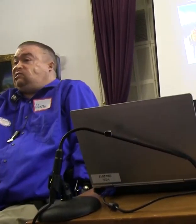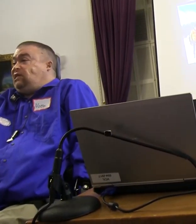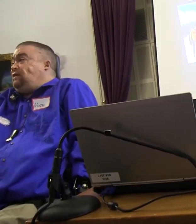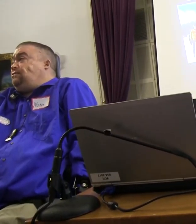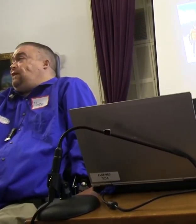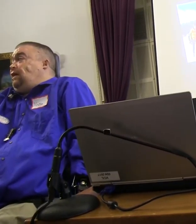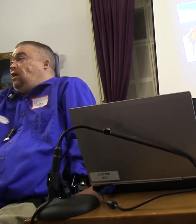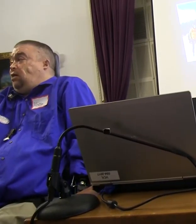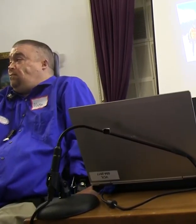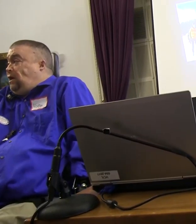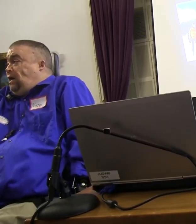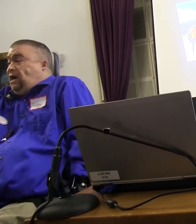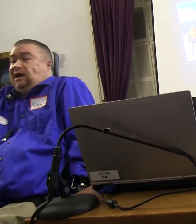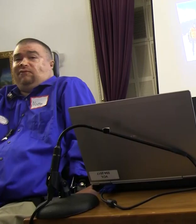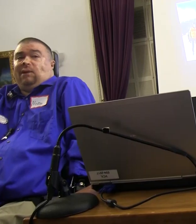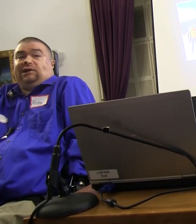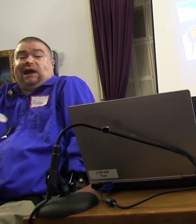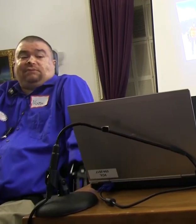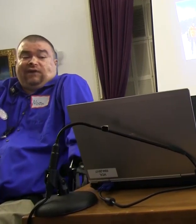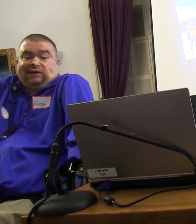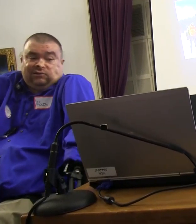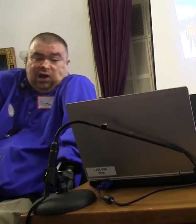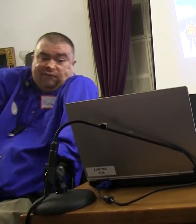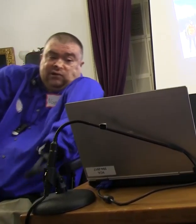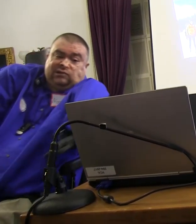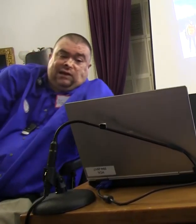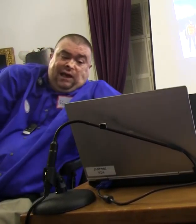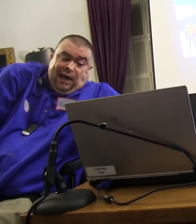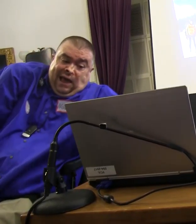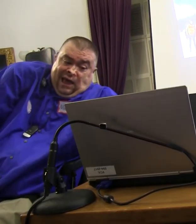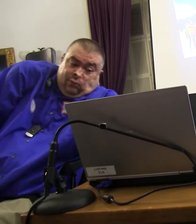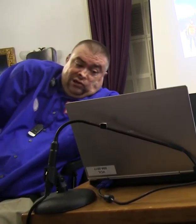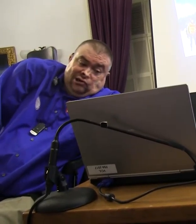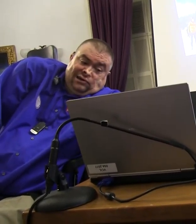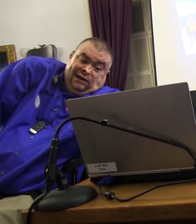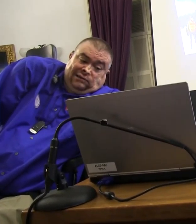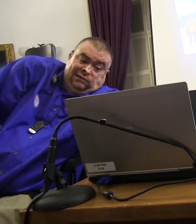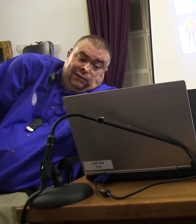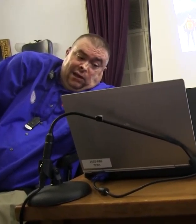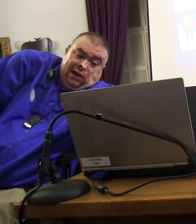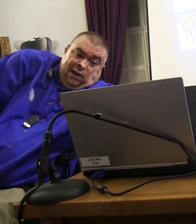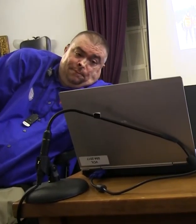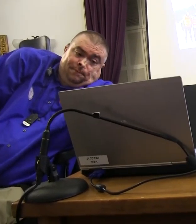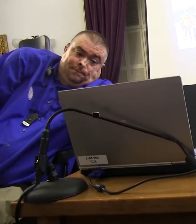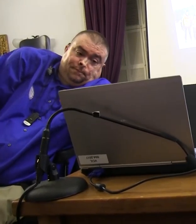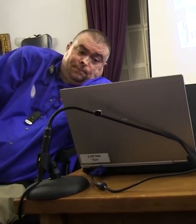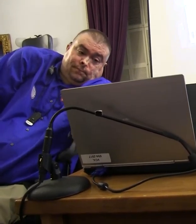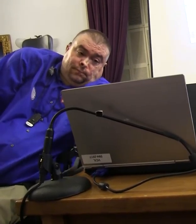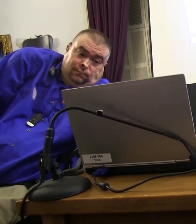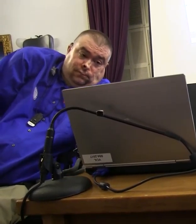a blinds game yeah Vermont adaptive us offers and Wiltshire tennis